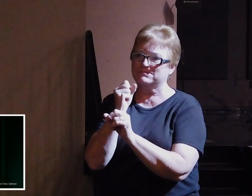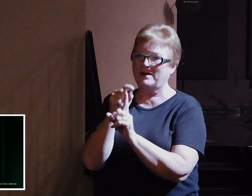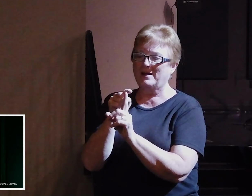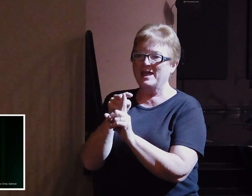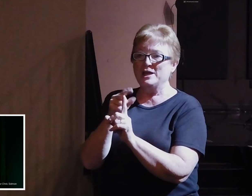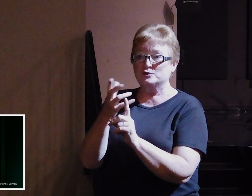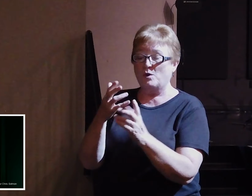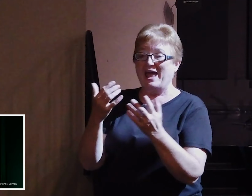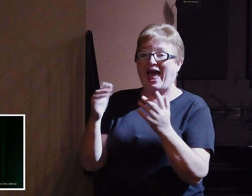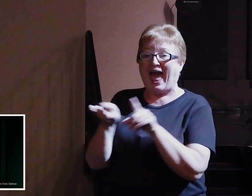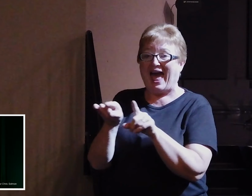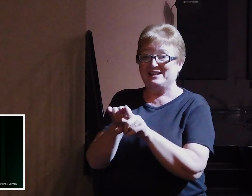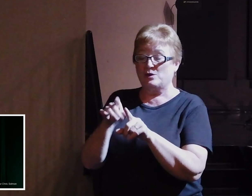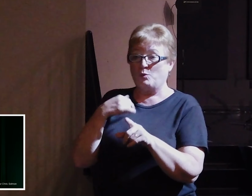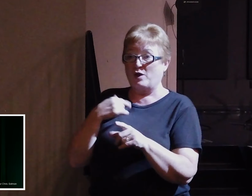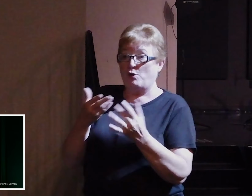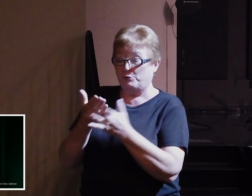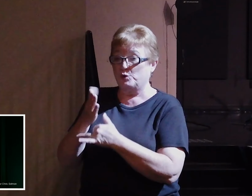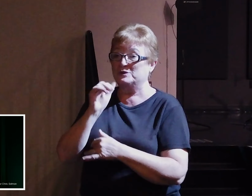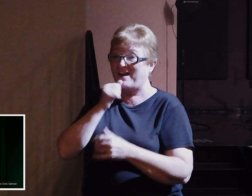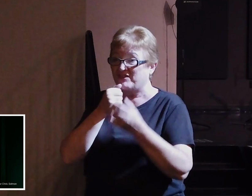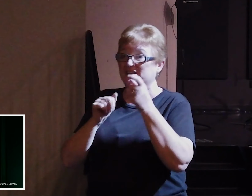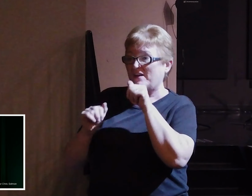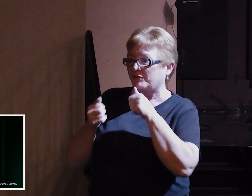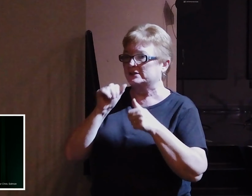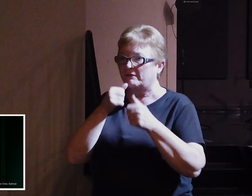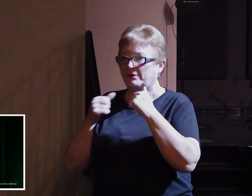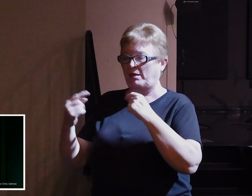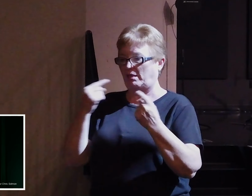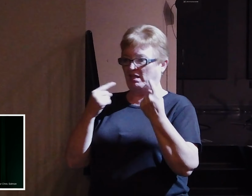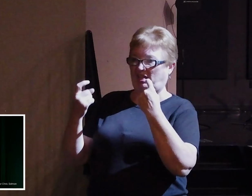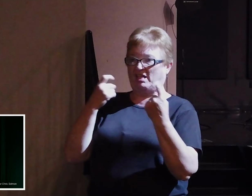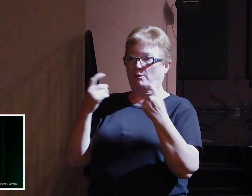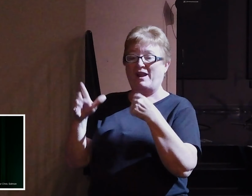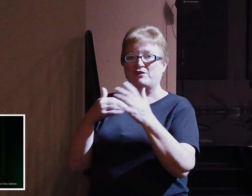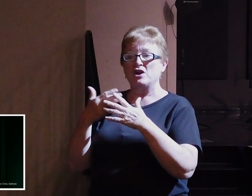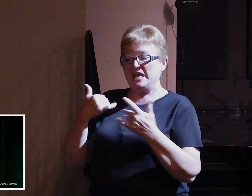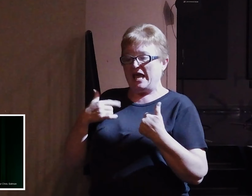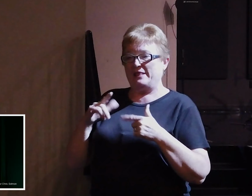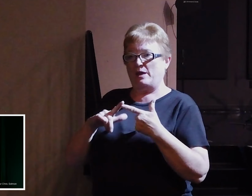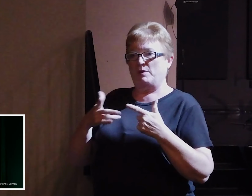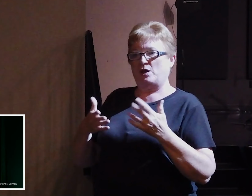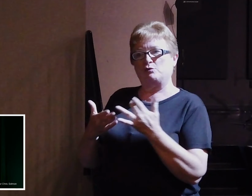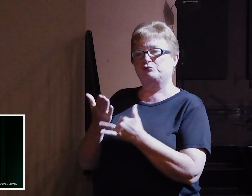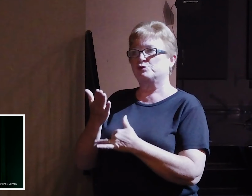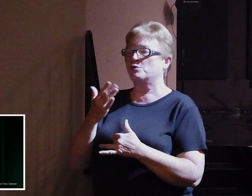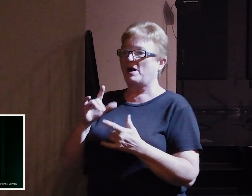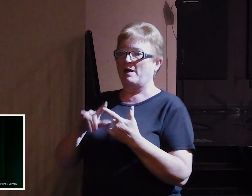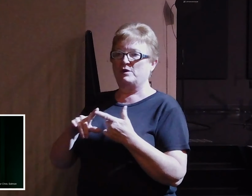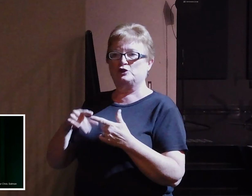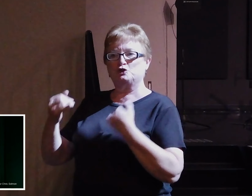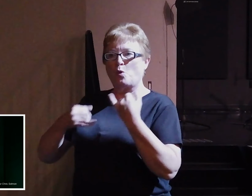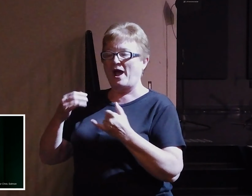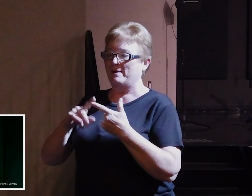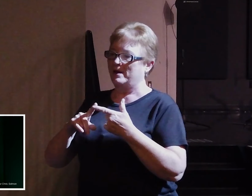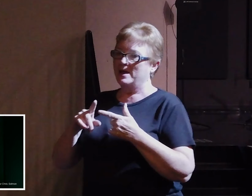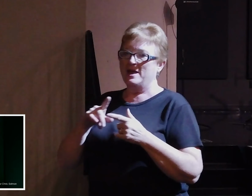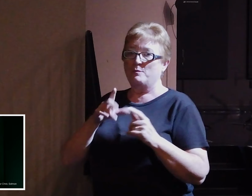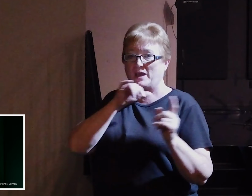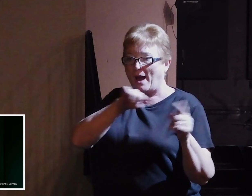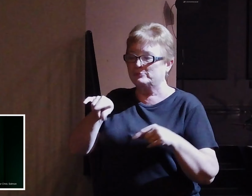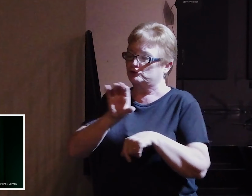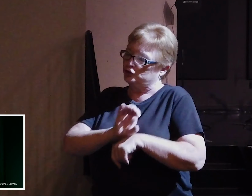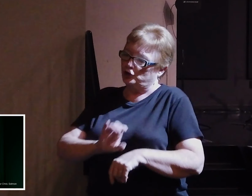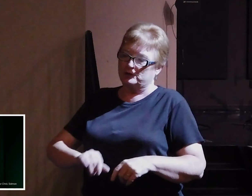the faith that we have in Jesus Christ, and it shows it to be genuine. It shows that you're not just coming to church because it's a great social activity.